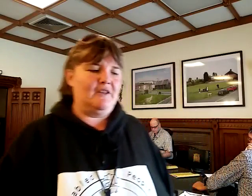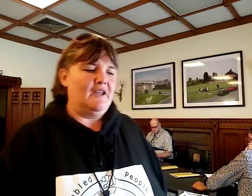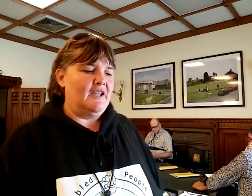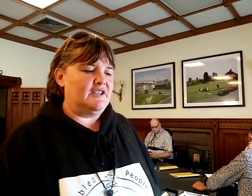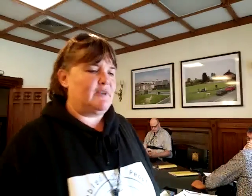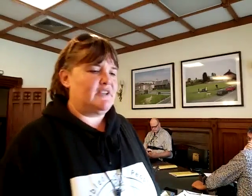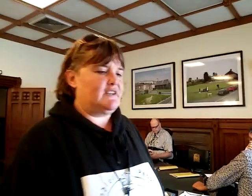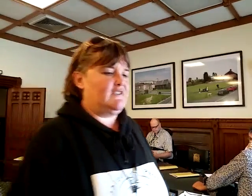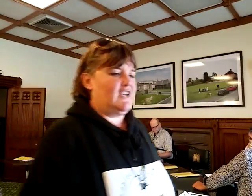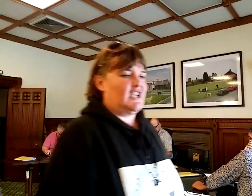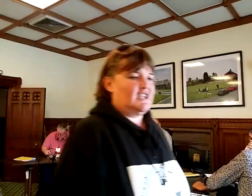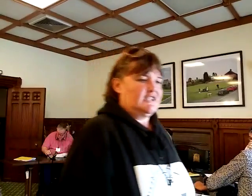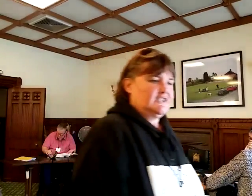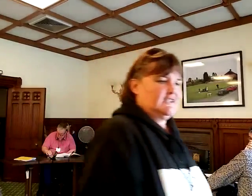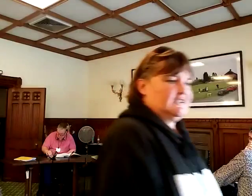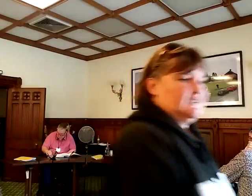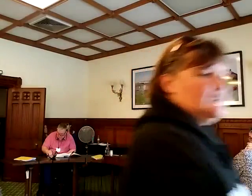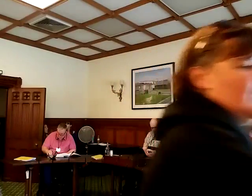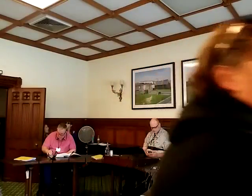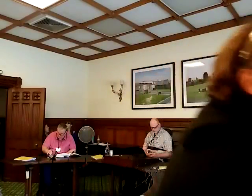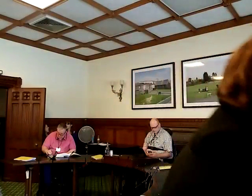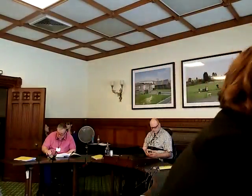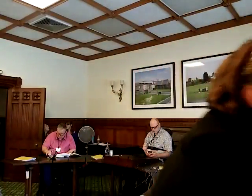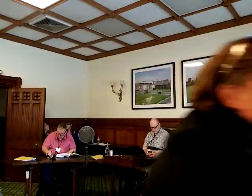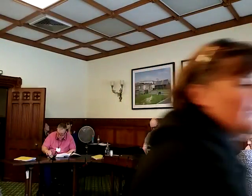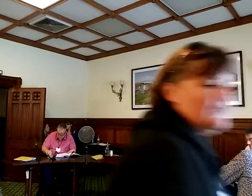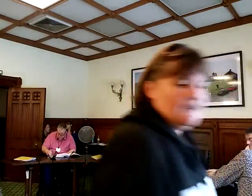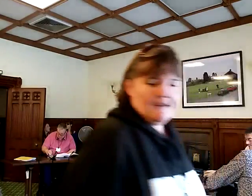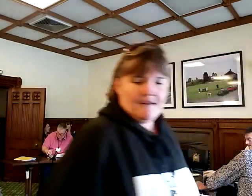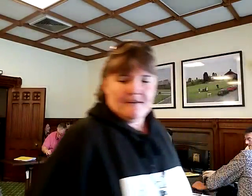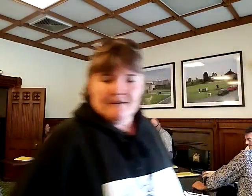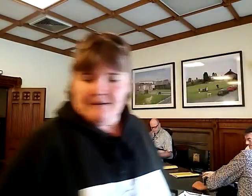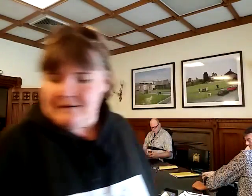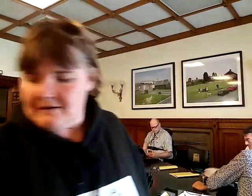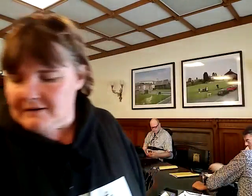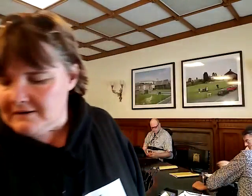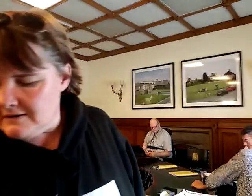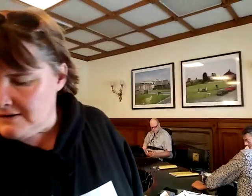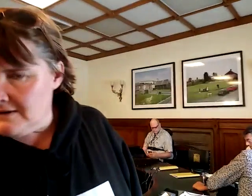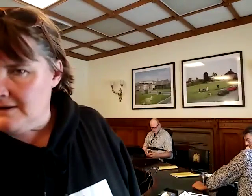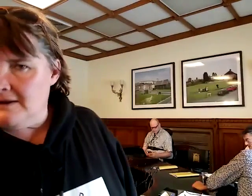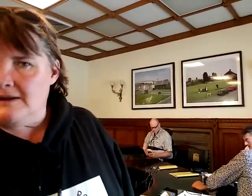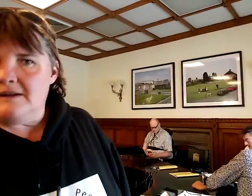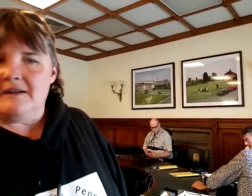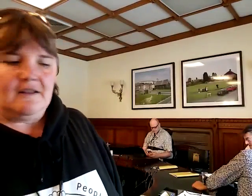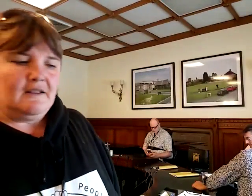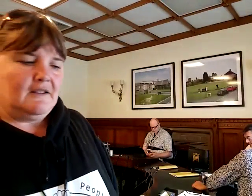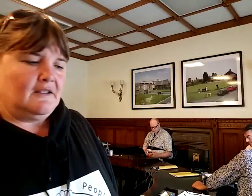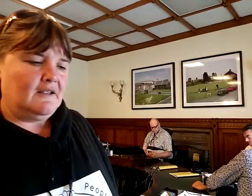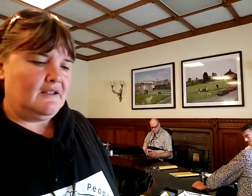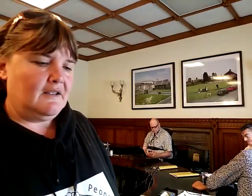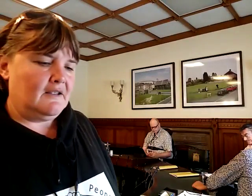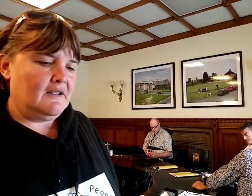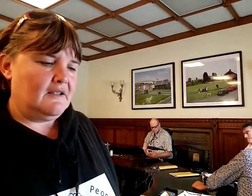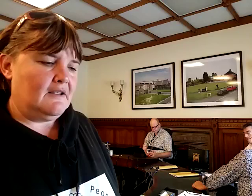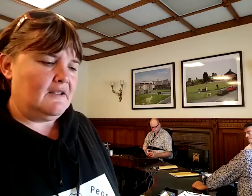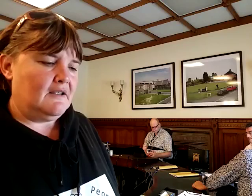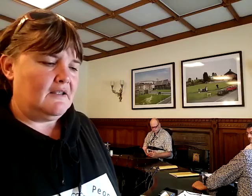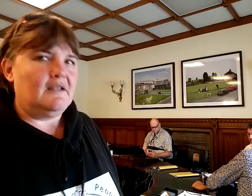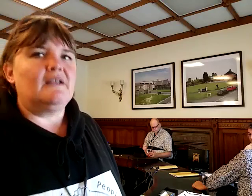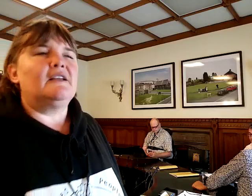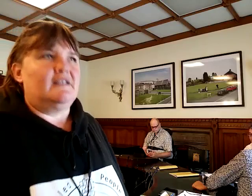Inclusion, Independent Living. Yeah, you'll also see the, on the title itself, you'll see the Twitter account